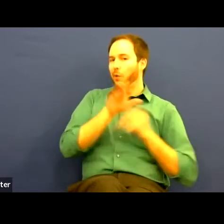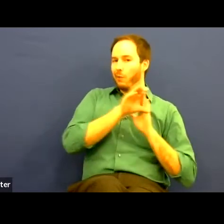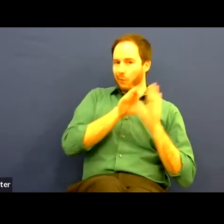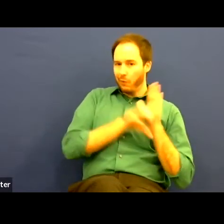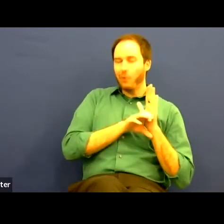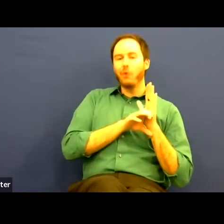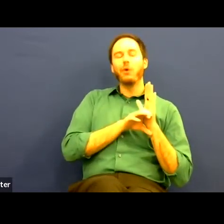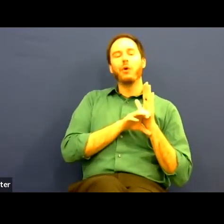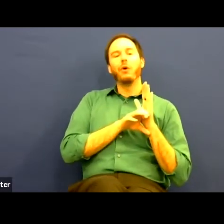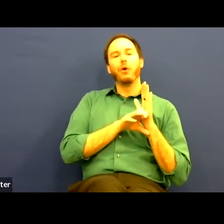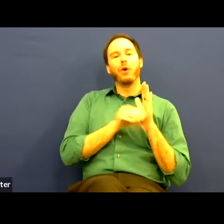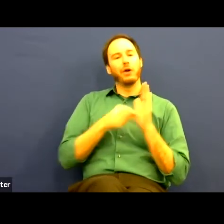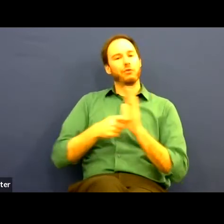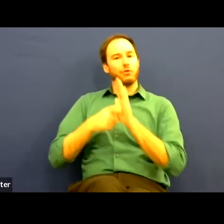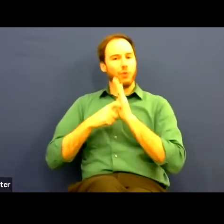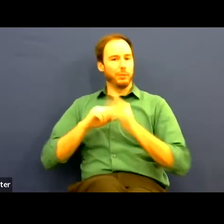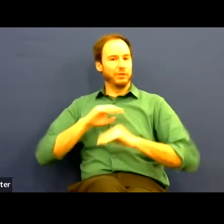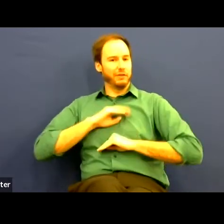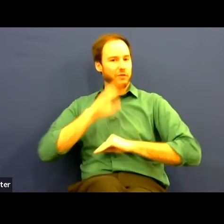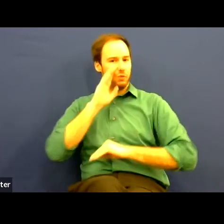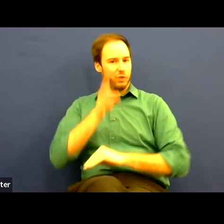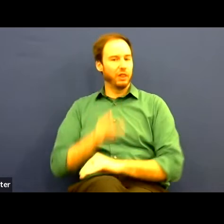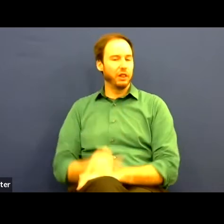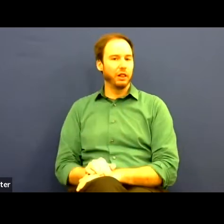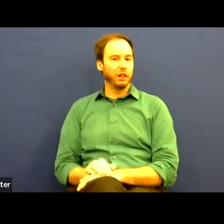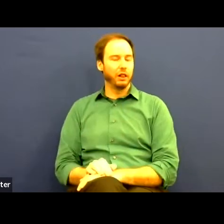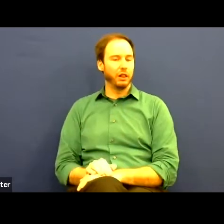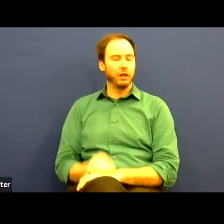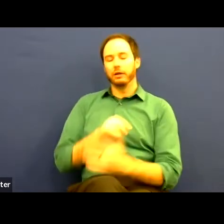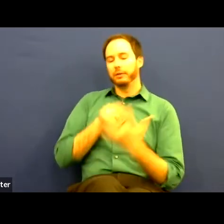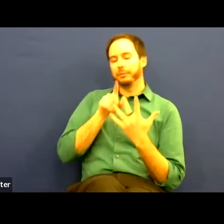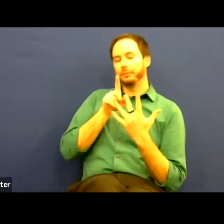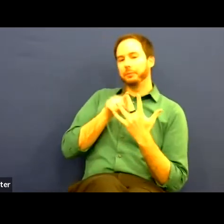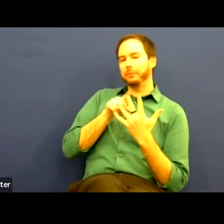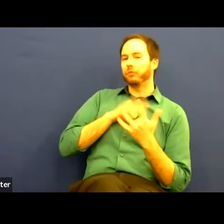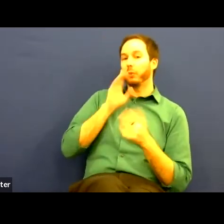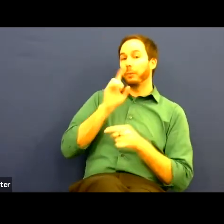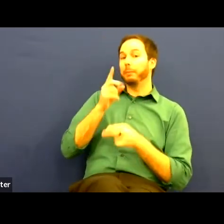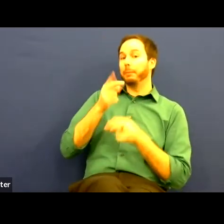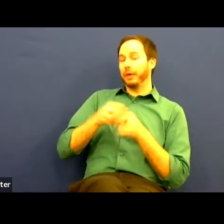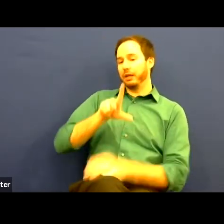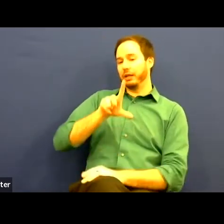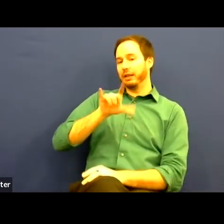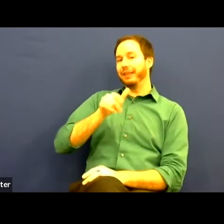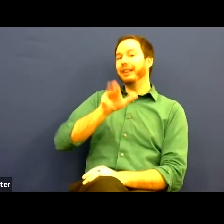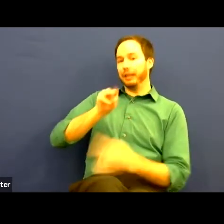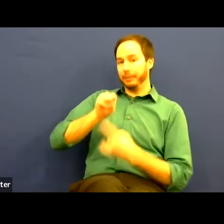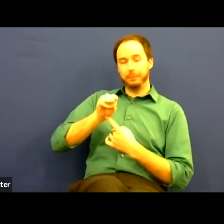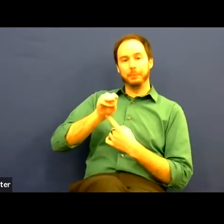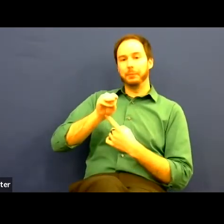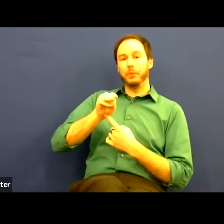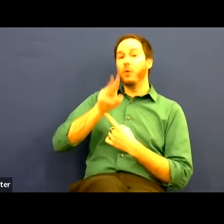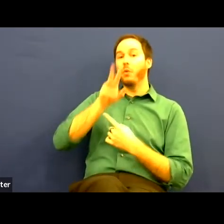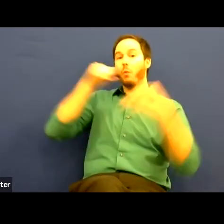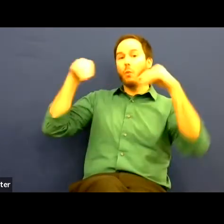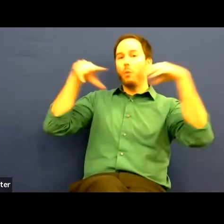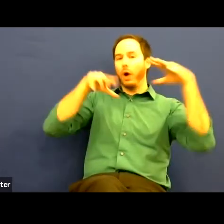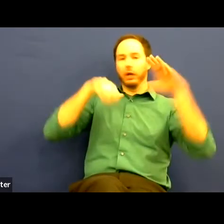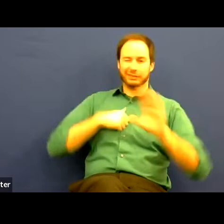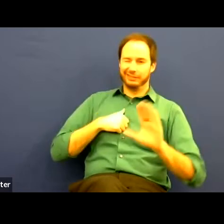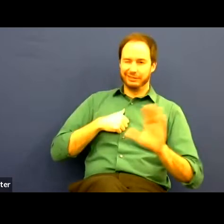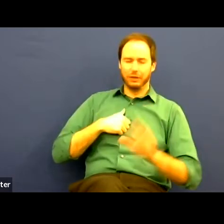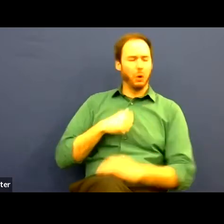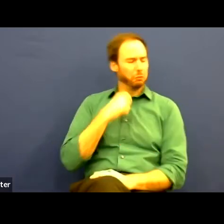and requirements. Although the one thing I will point out is with lithium, the last thing you want to do is put water on them.